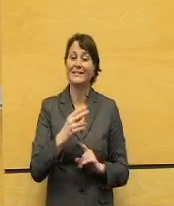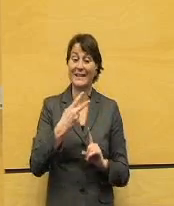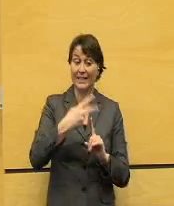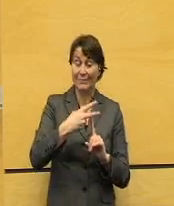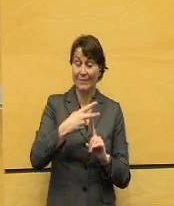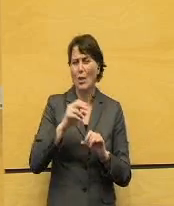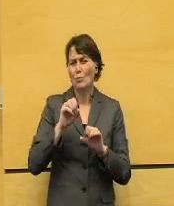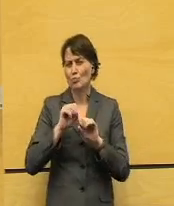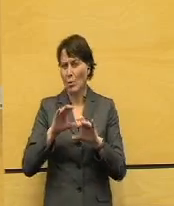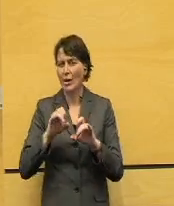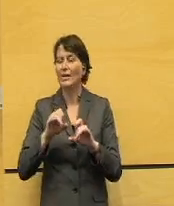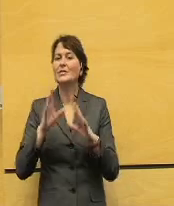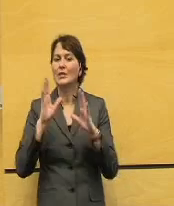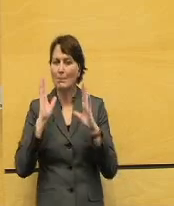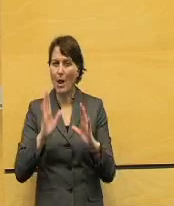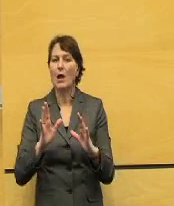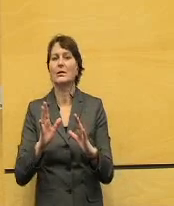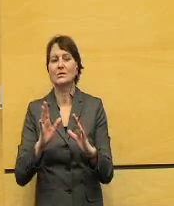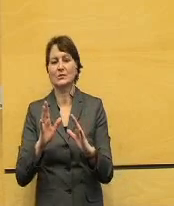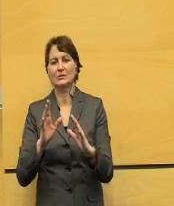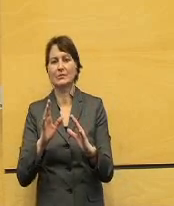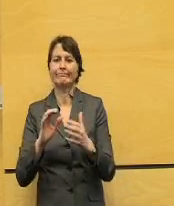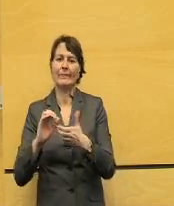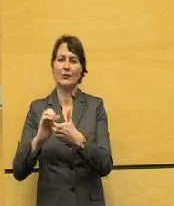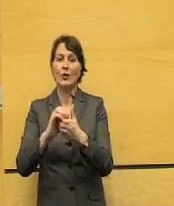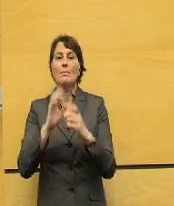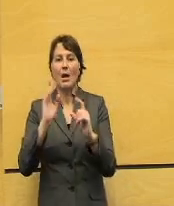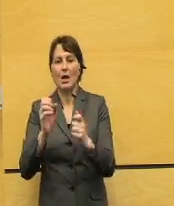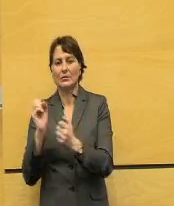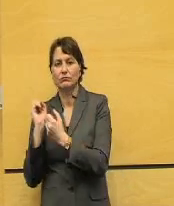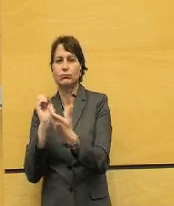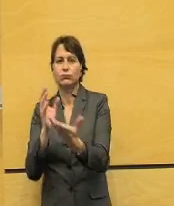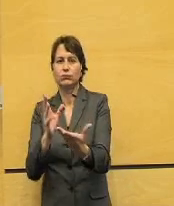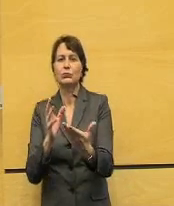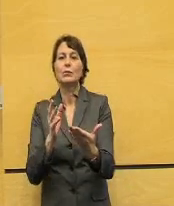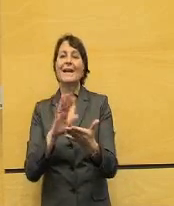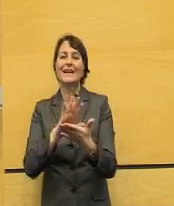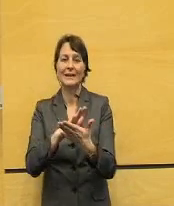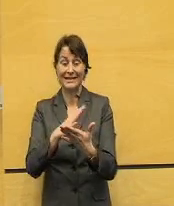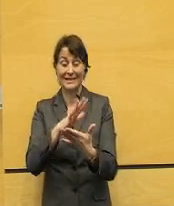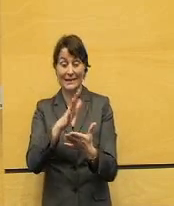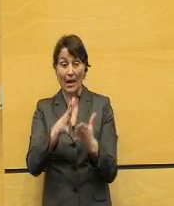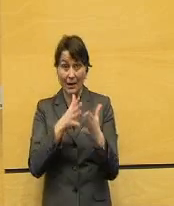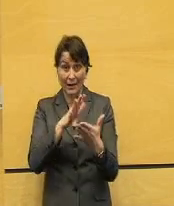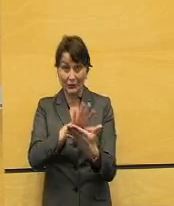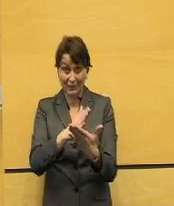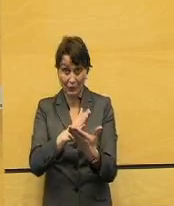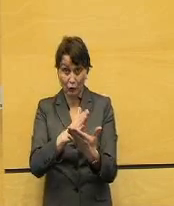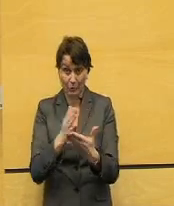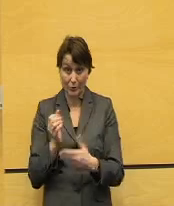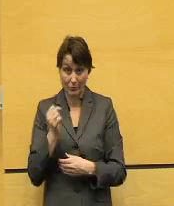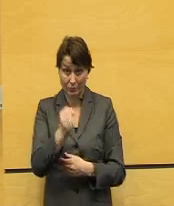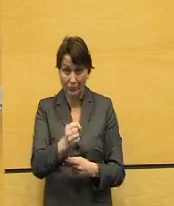to provide sign language, closed caption, and audio description in TV